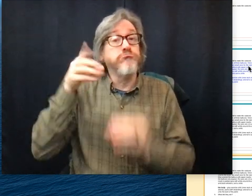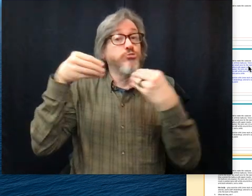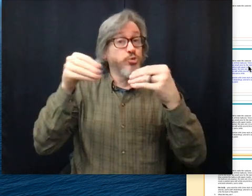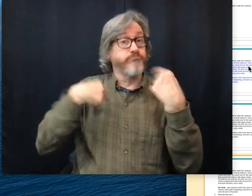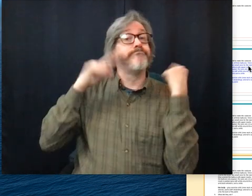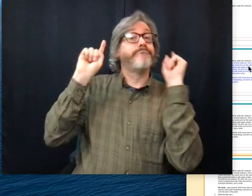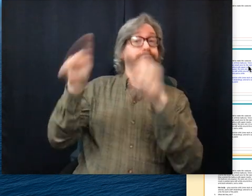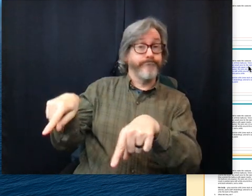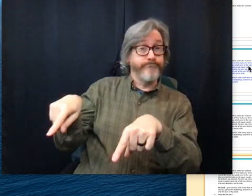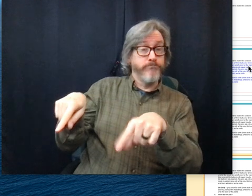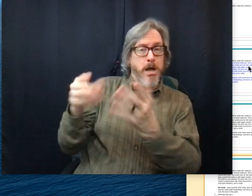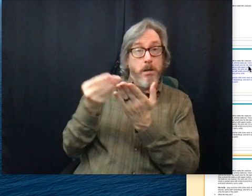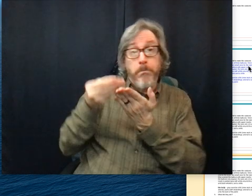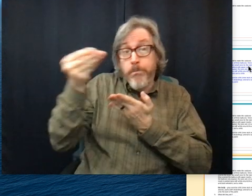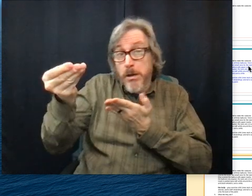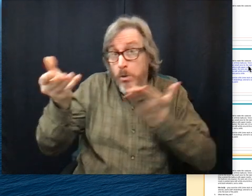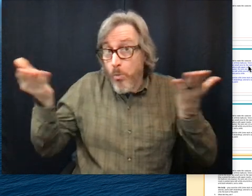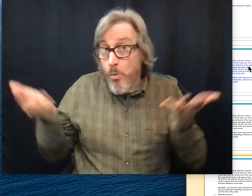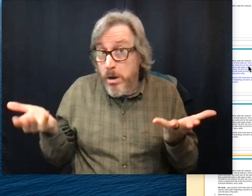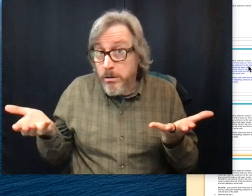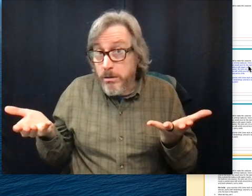store.